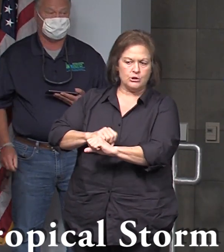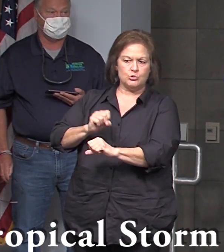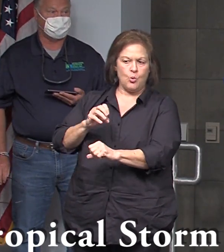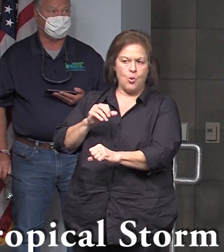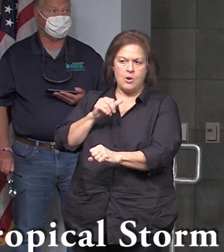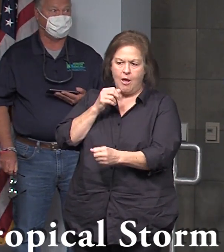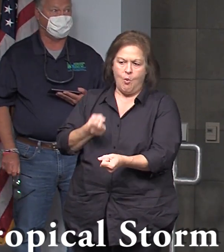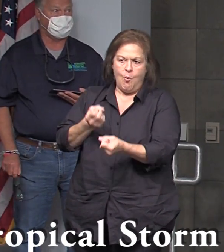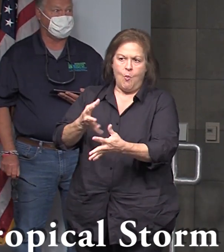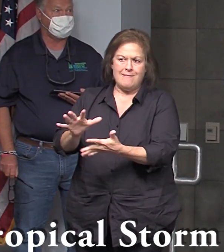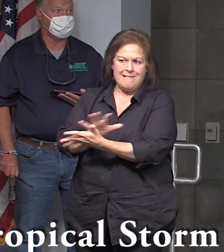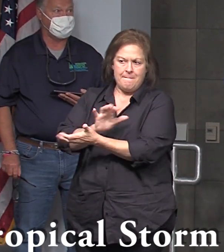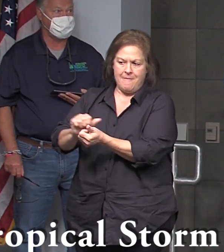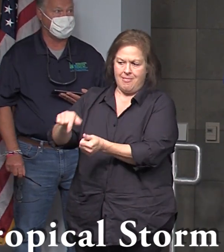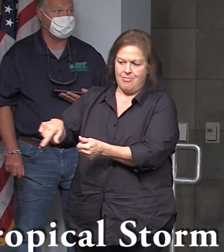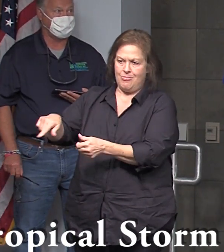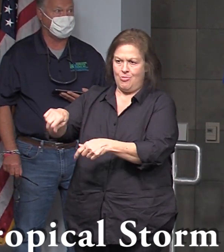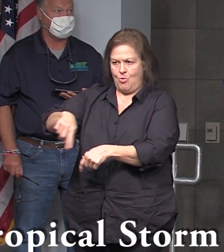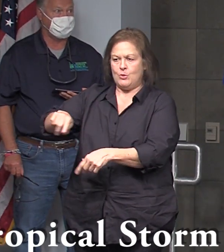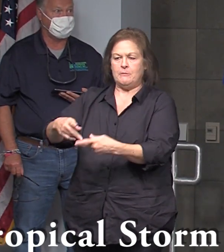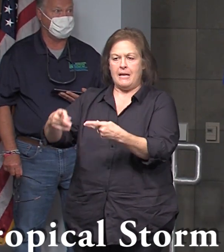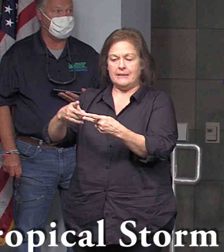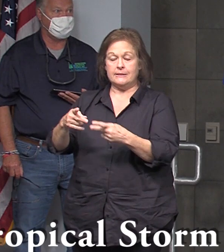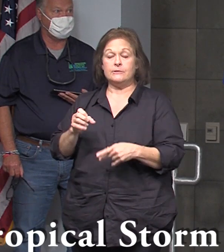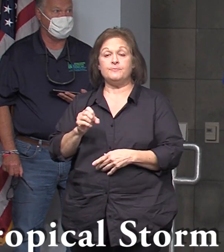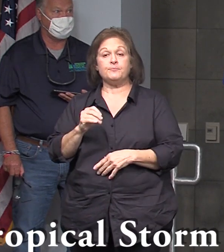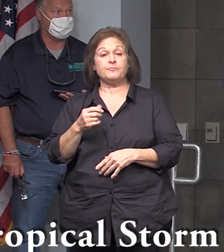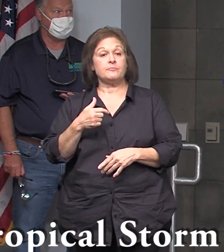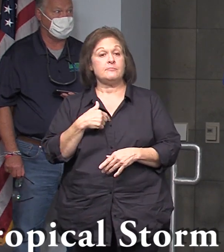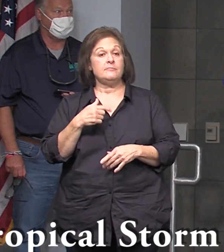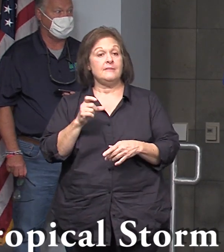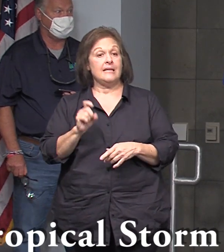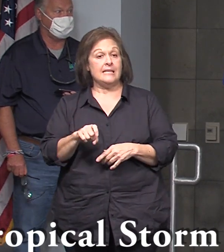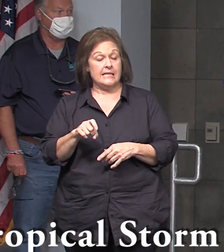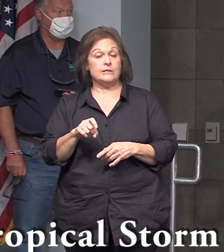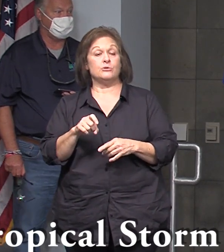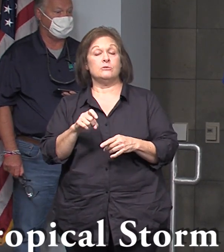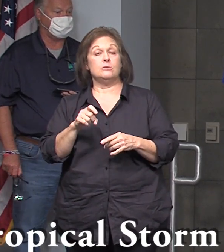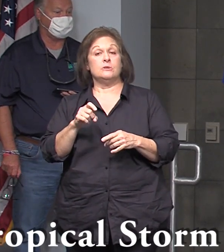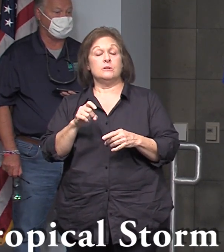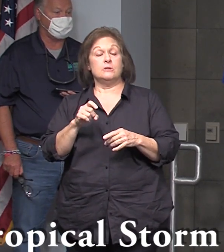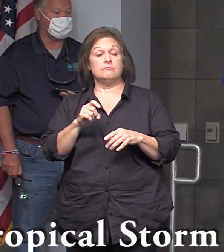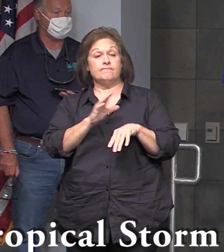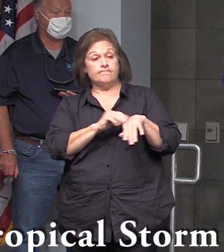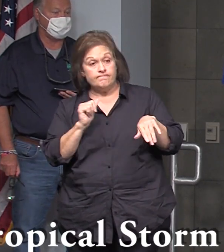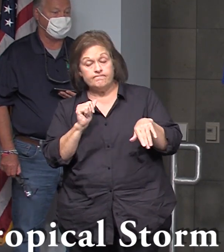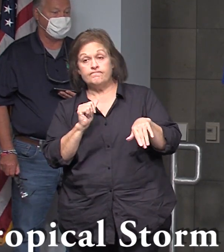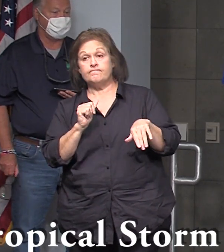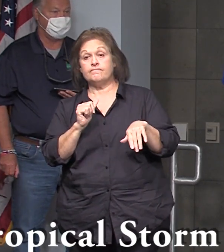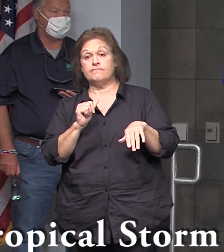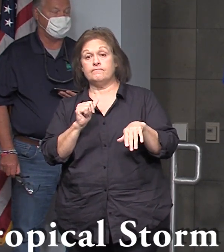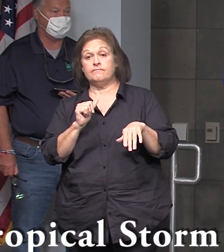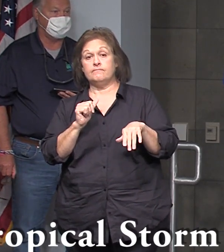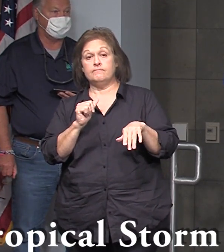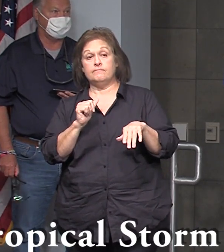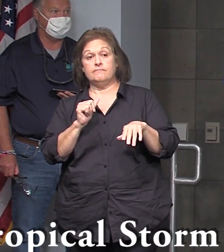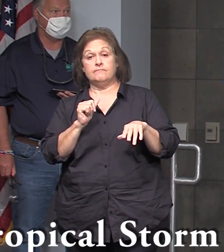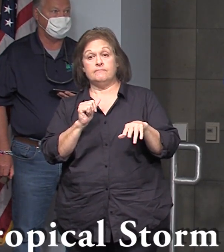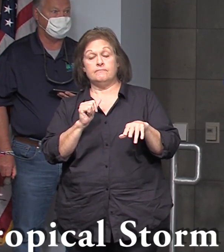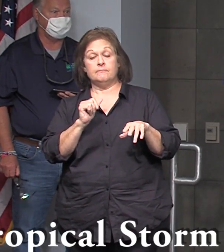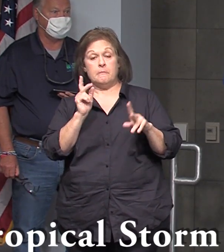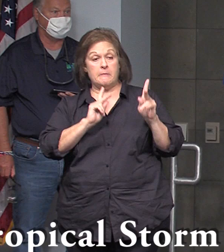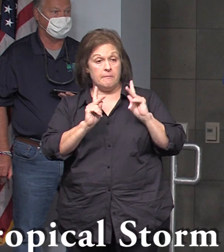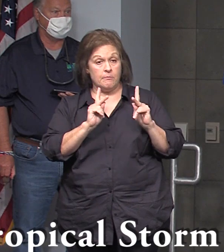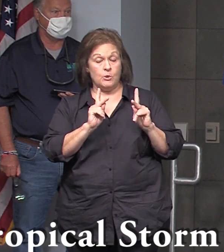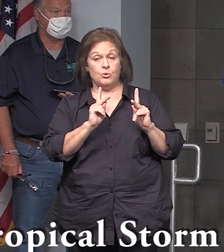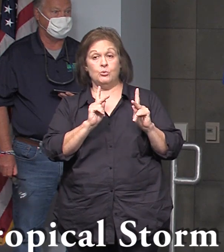well. We are, and this is a point that I'm going to expand on, we are aligning additional crews to come in with our base load resources